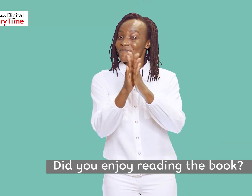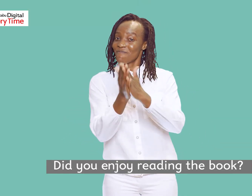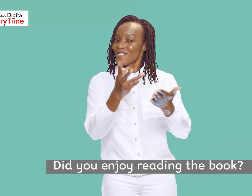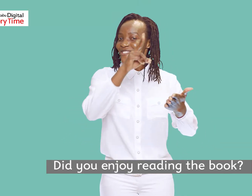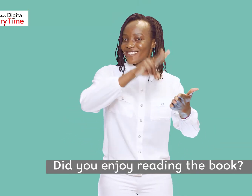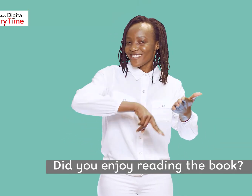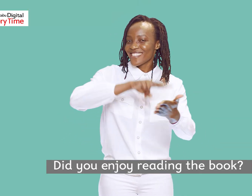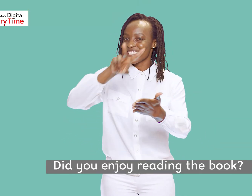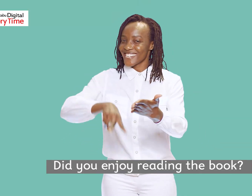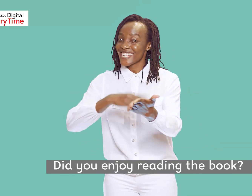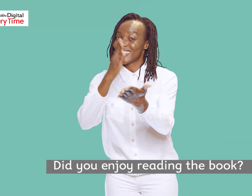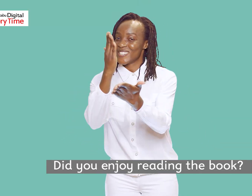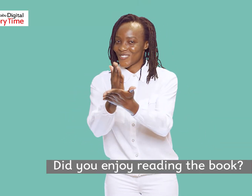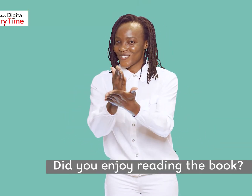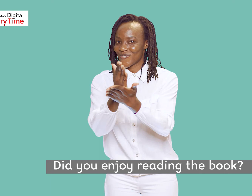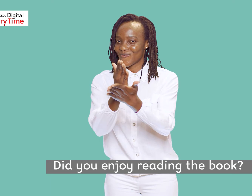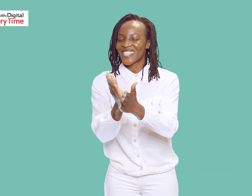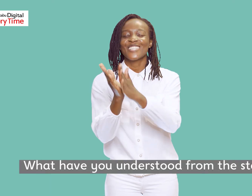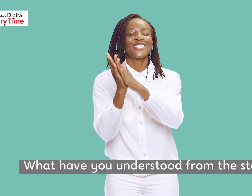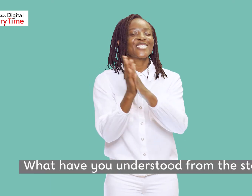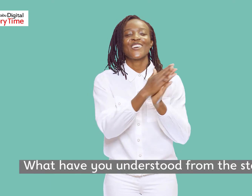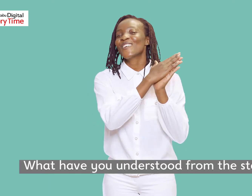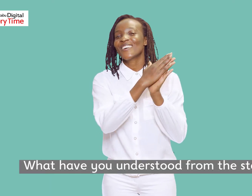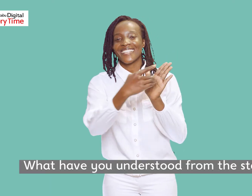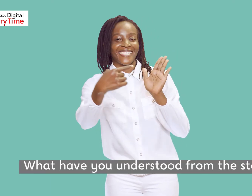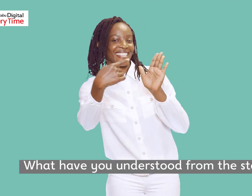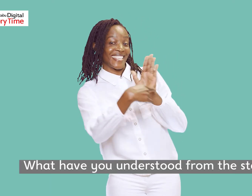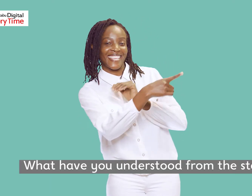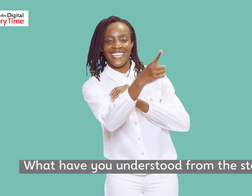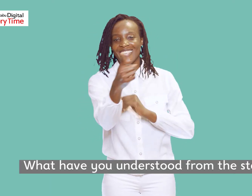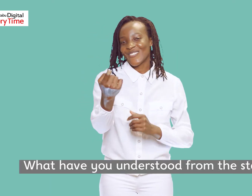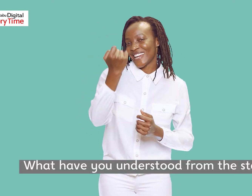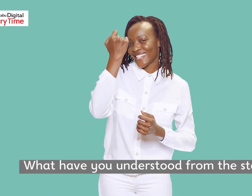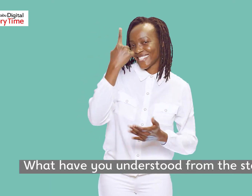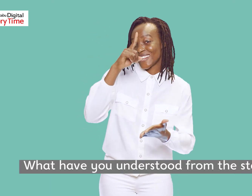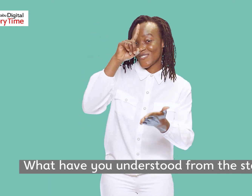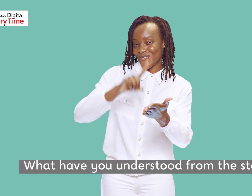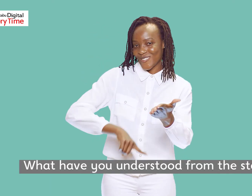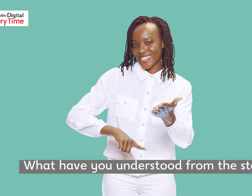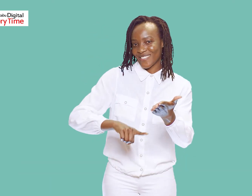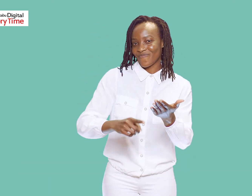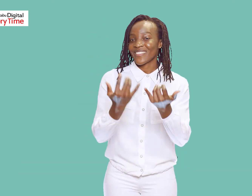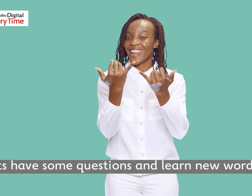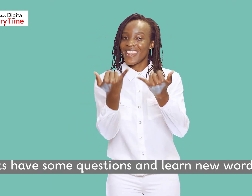Did you enjoy reading the book? What have you understood from the story?